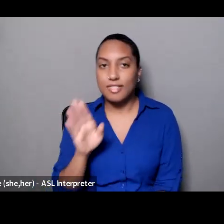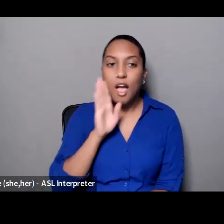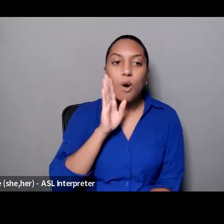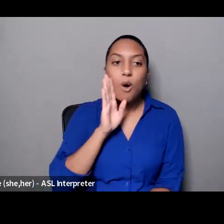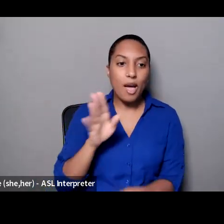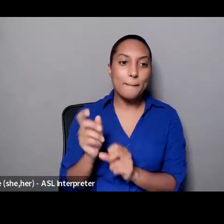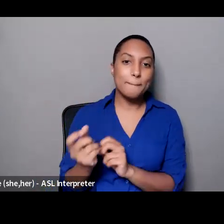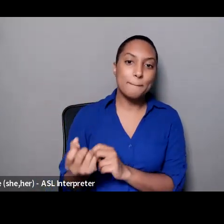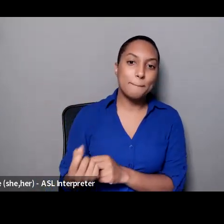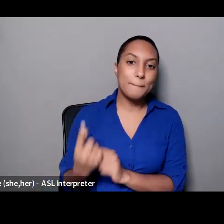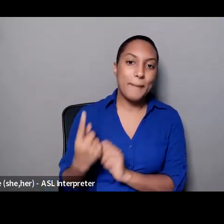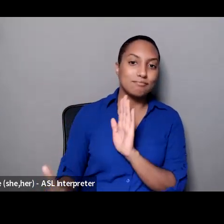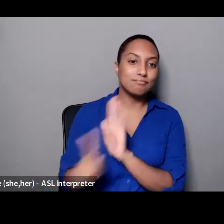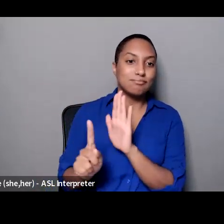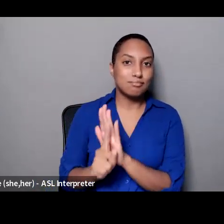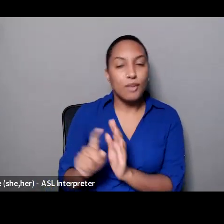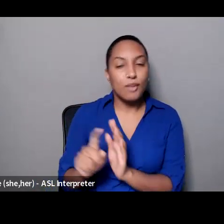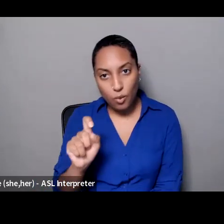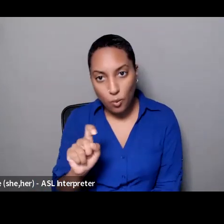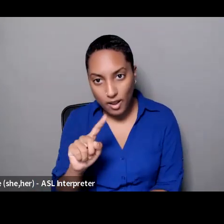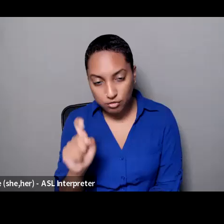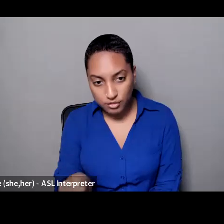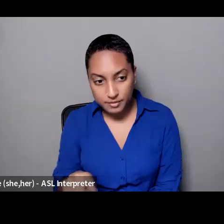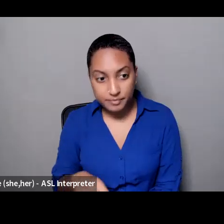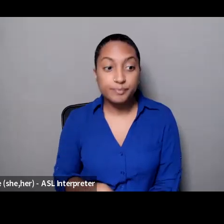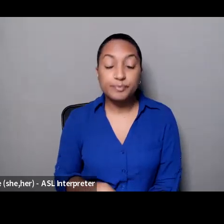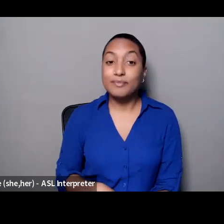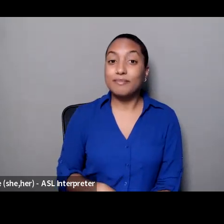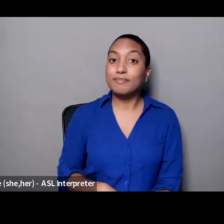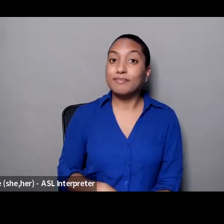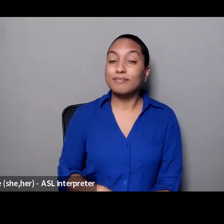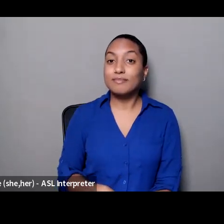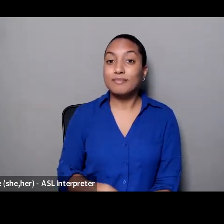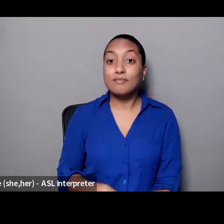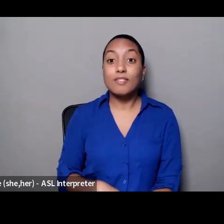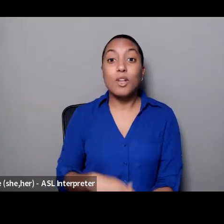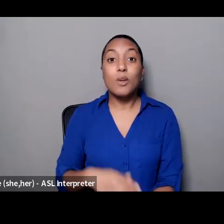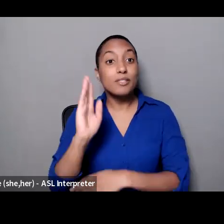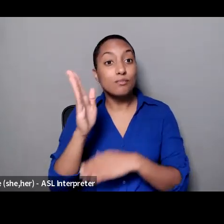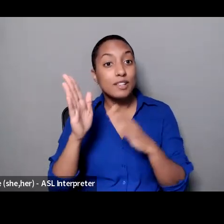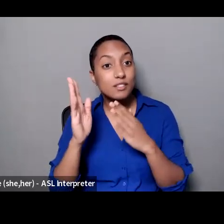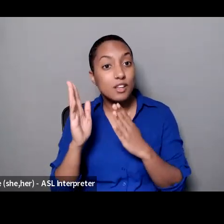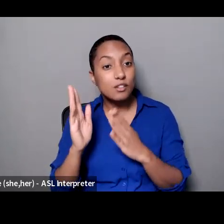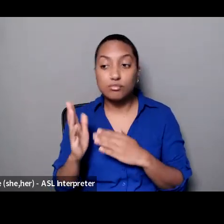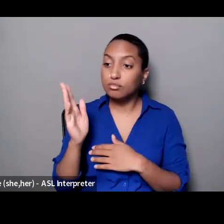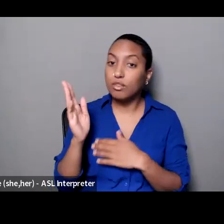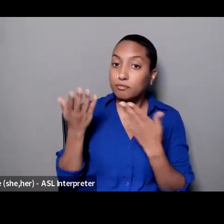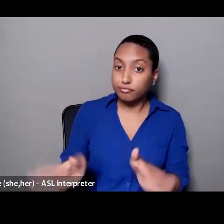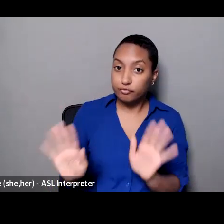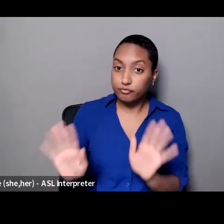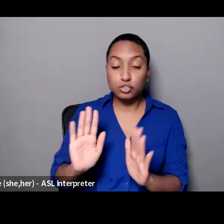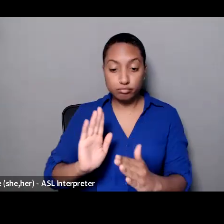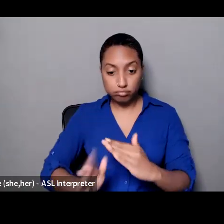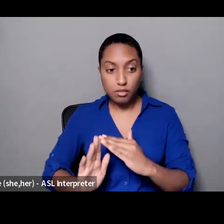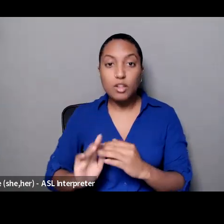The evaluation will be open as soon as we enter that into the chat box, and we will be extremely grateful